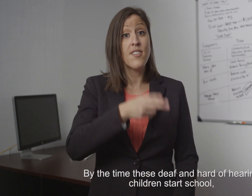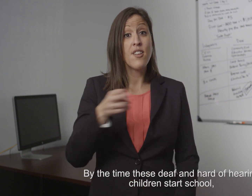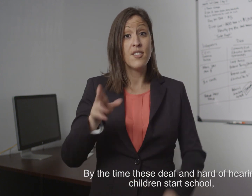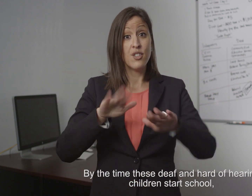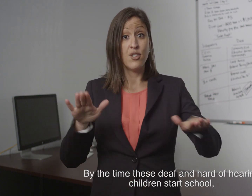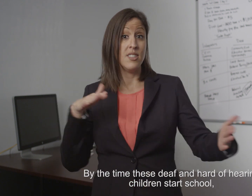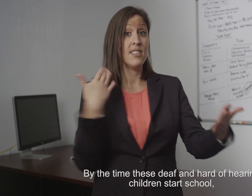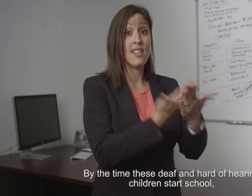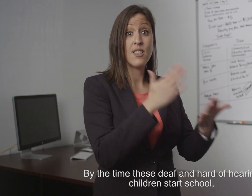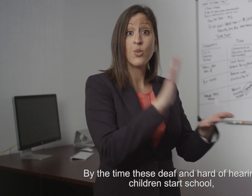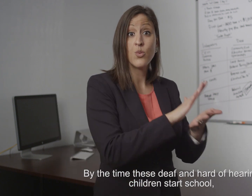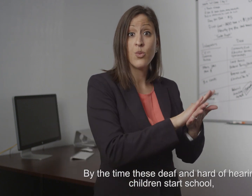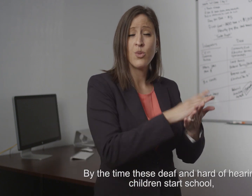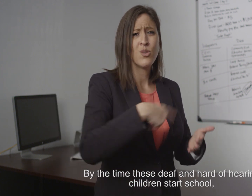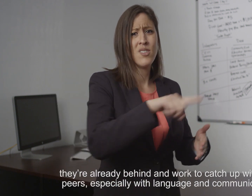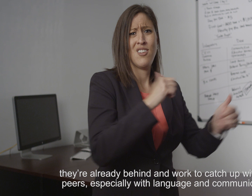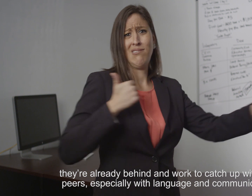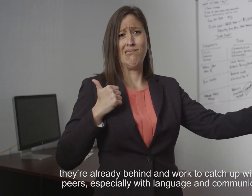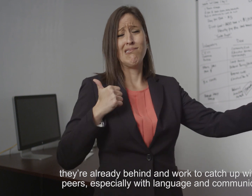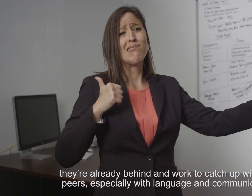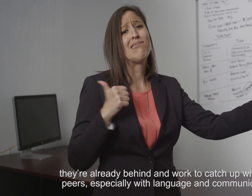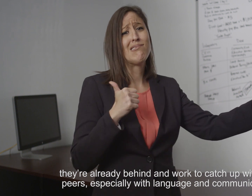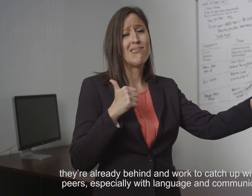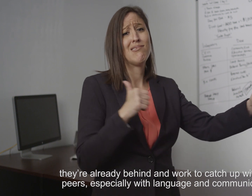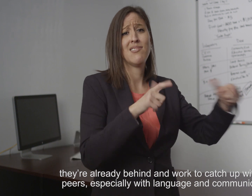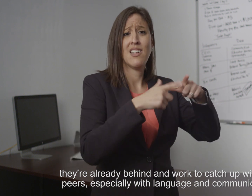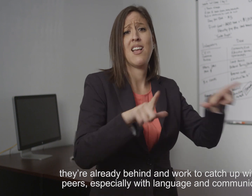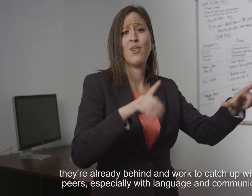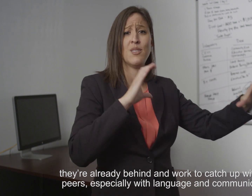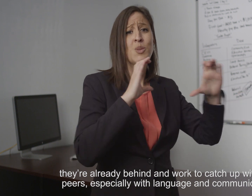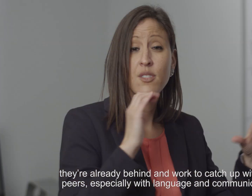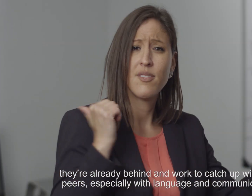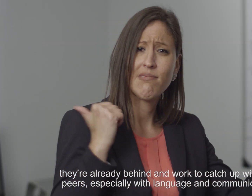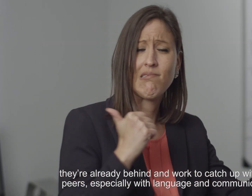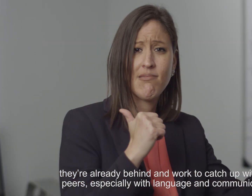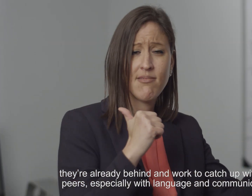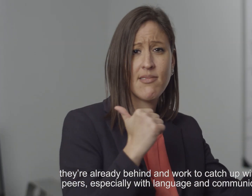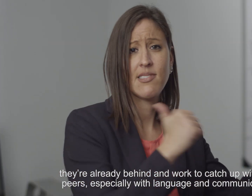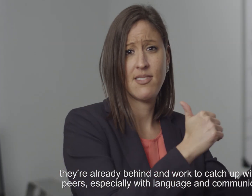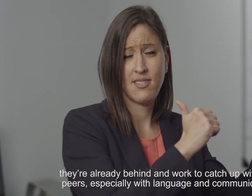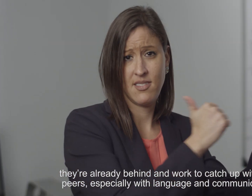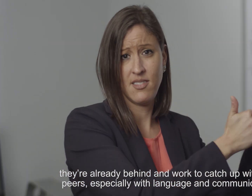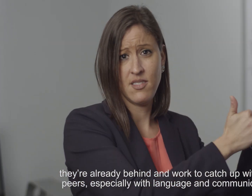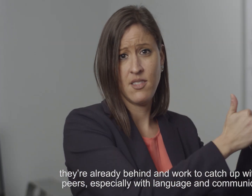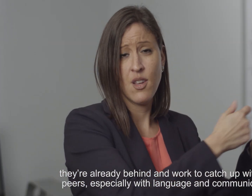hard of hearing children start school, they're already behind and work to catch up with their peers, especially with language and communication.